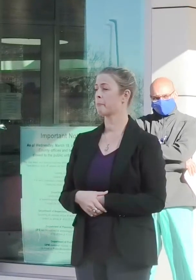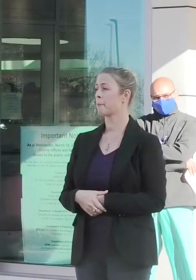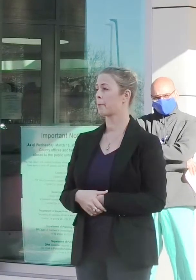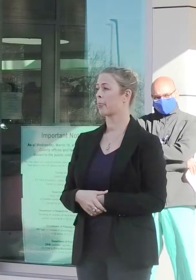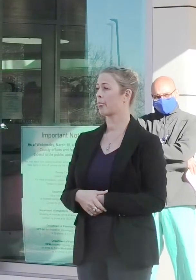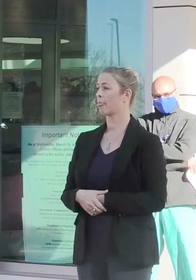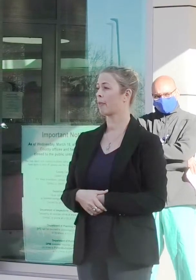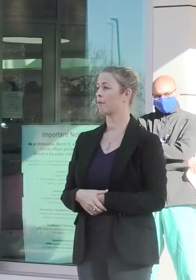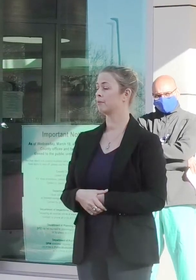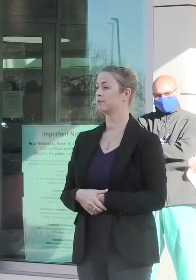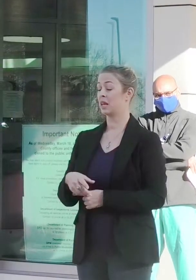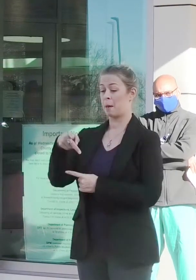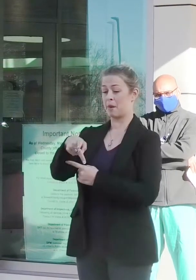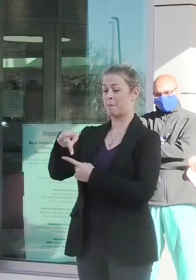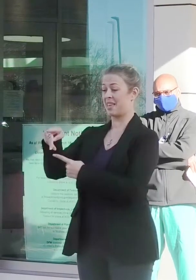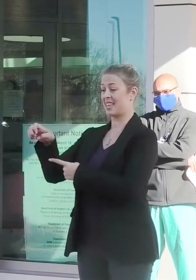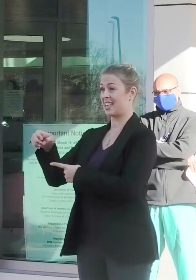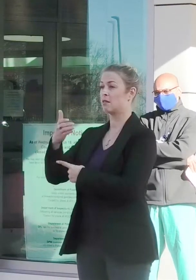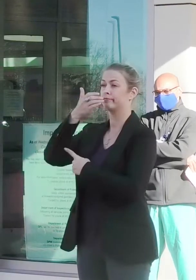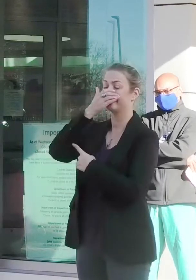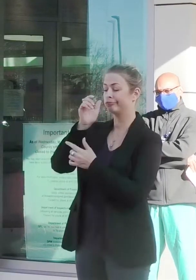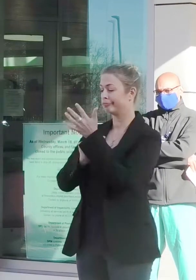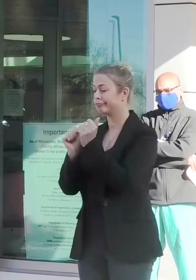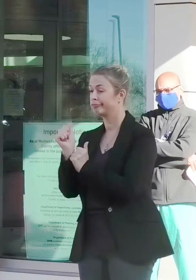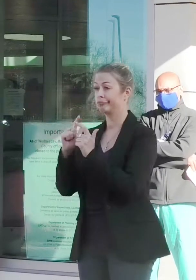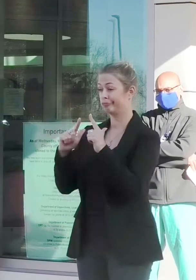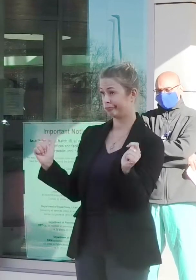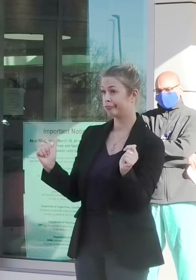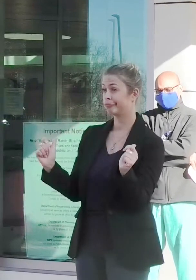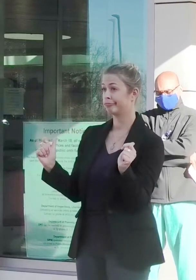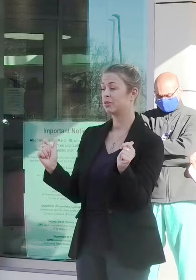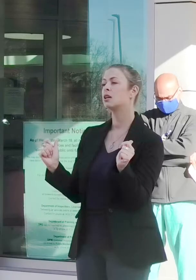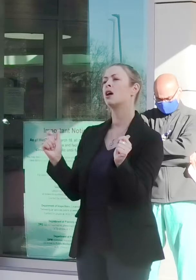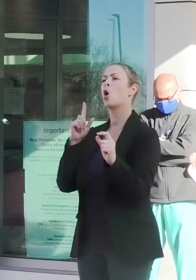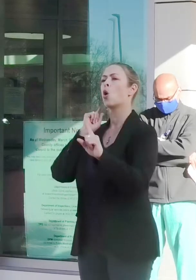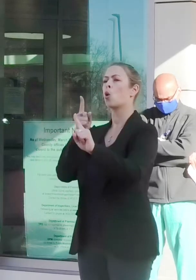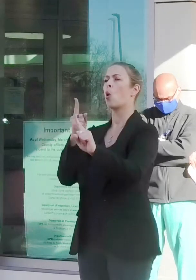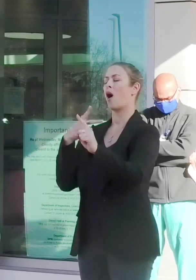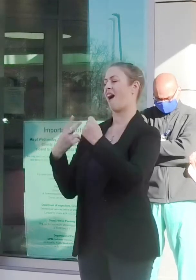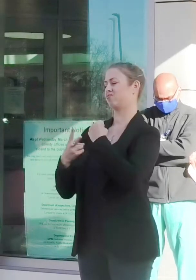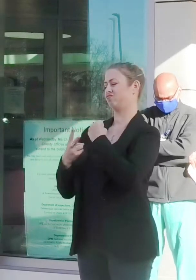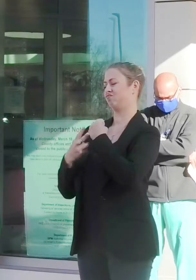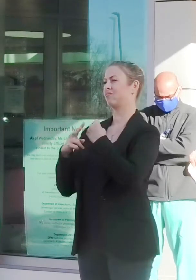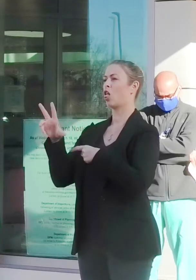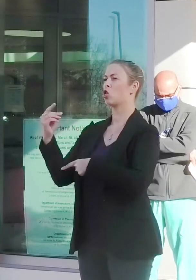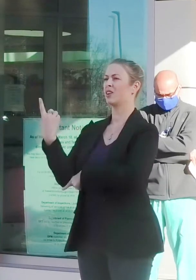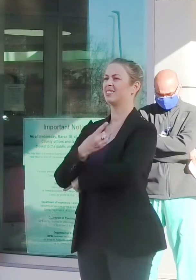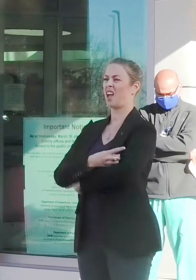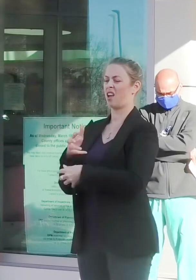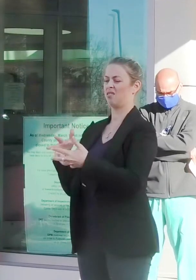also surpassed our PPE goal of a 30-day supply, and we are now